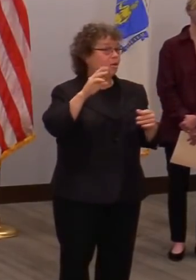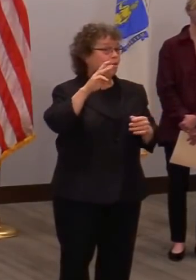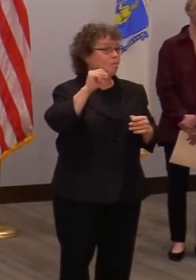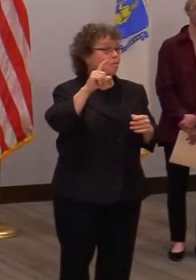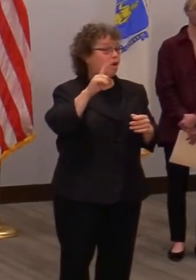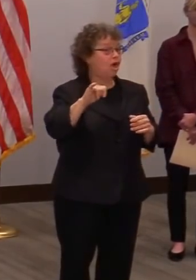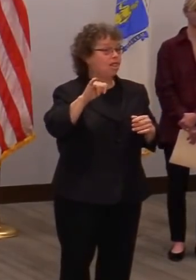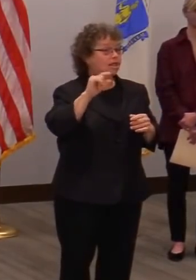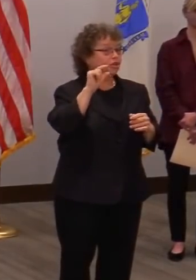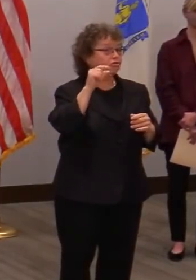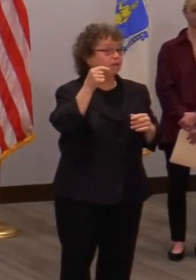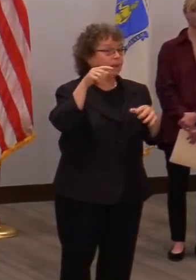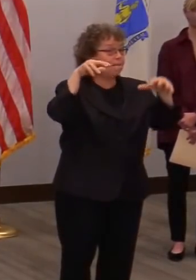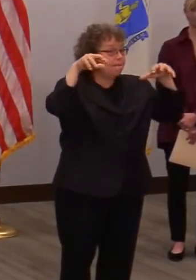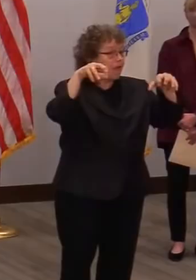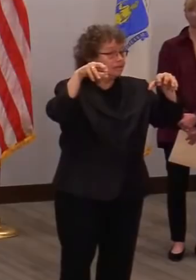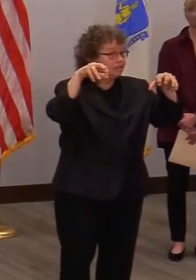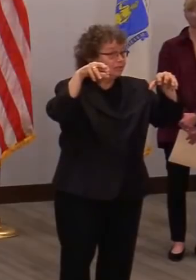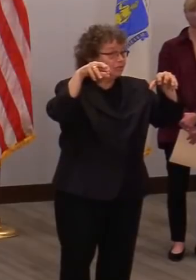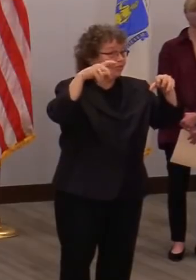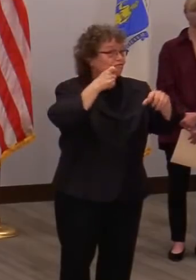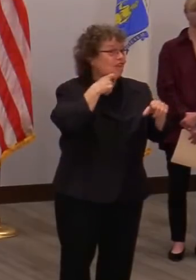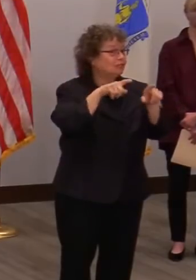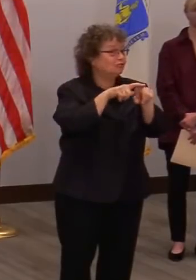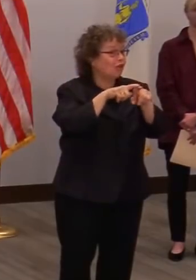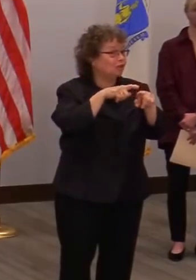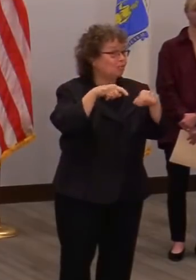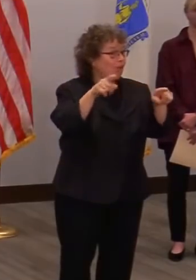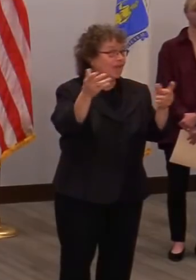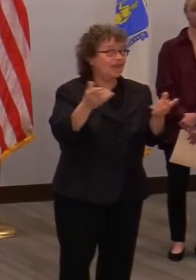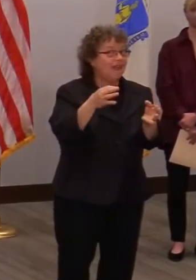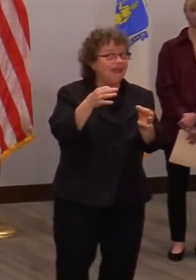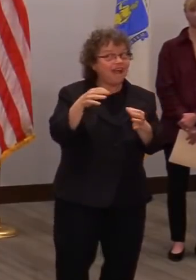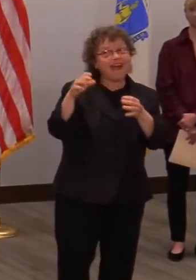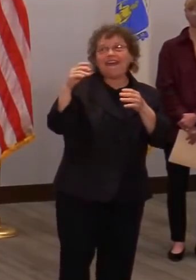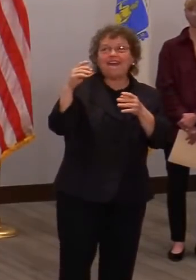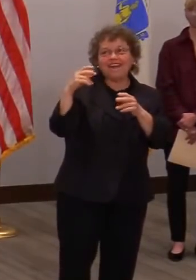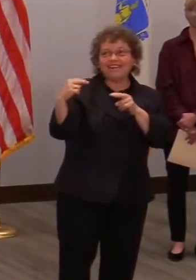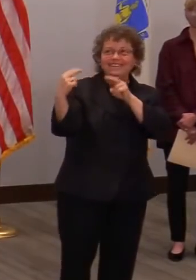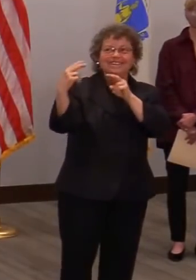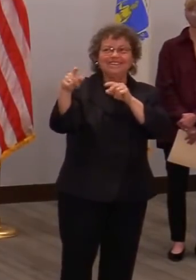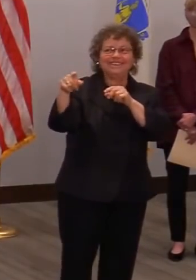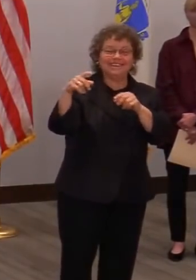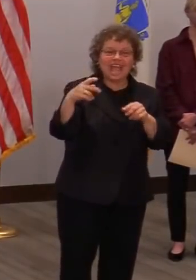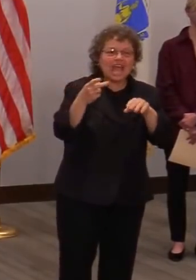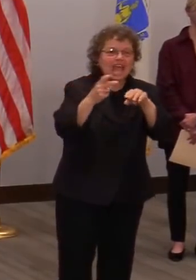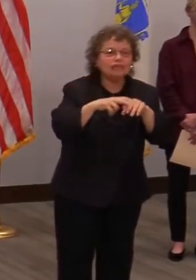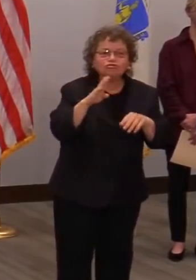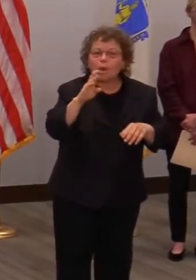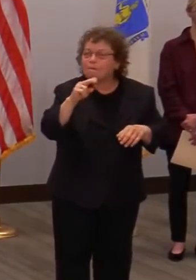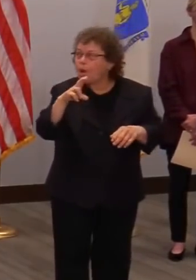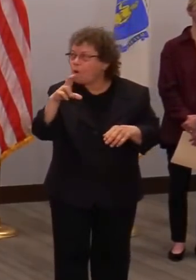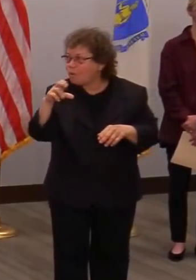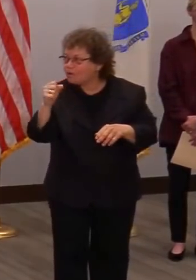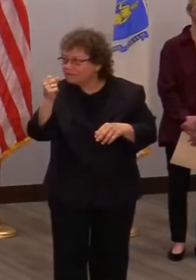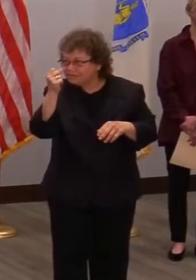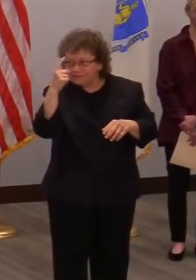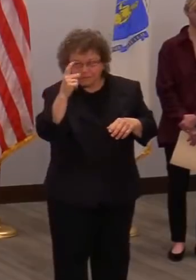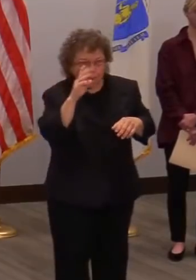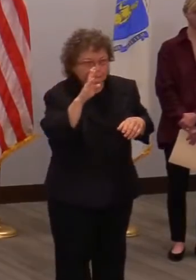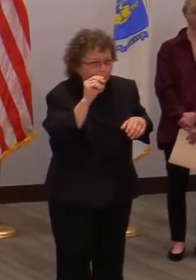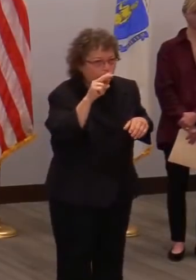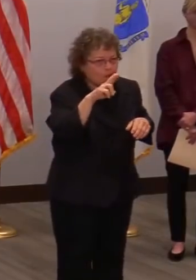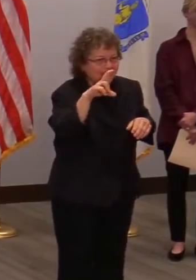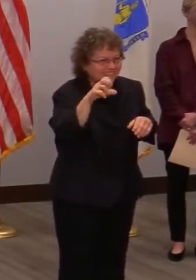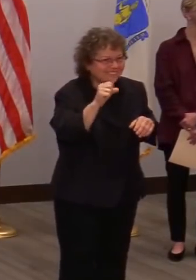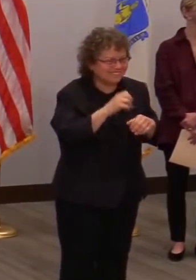Monster while you're here. The extra bonus. You got that, Jonathan? Okay.